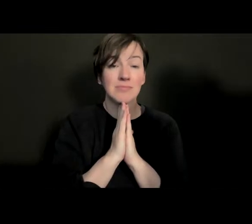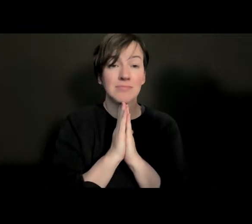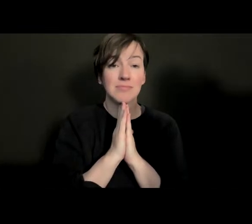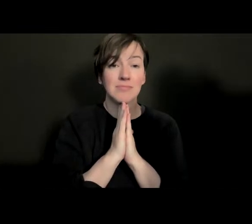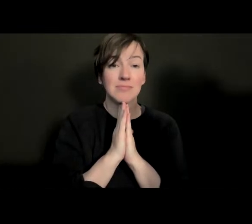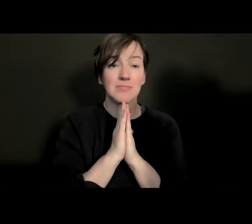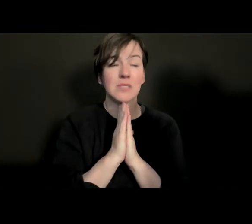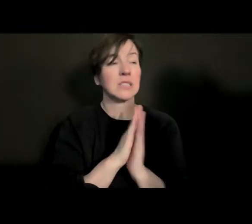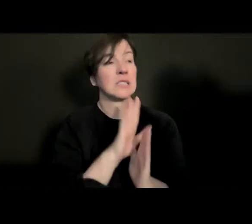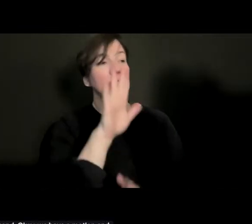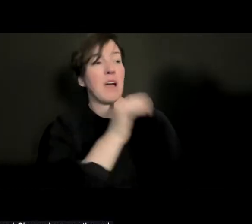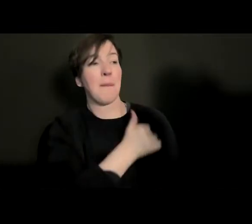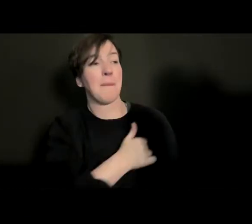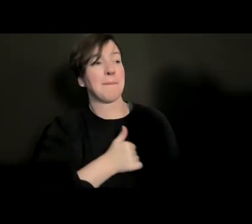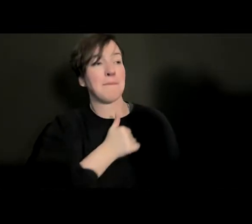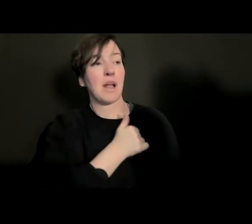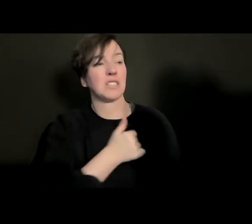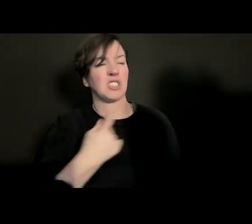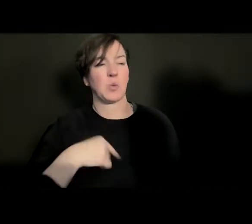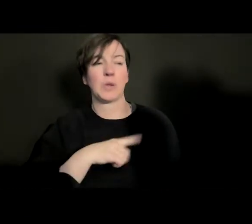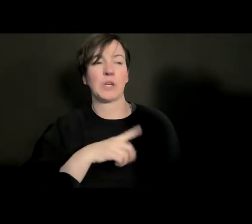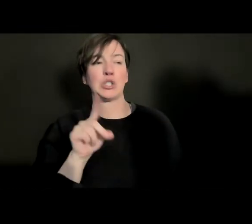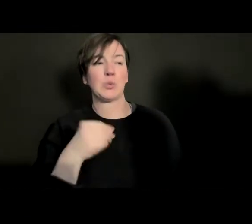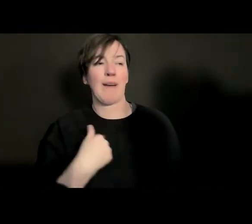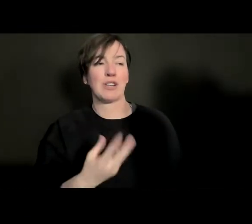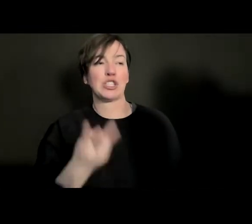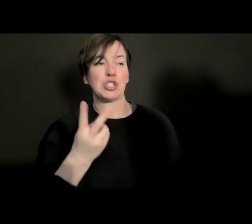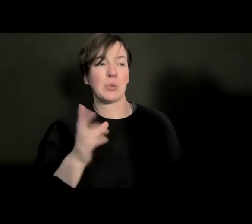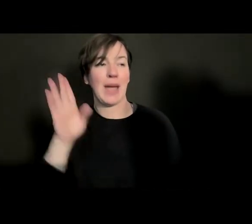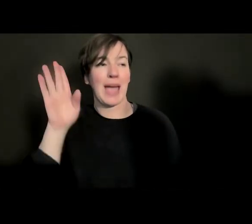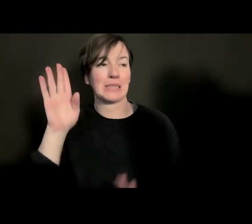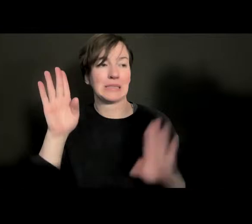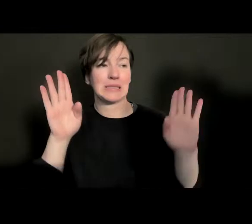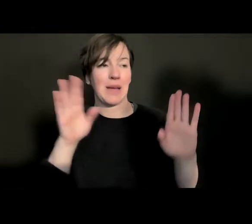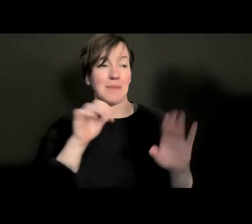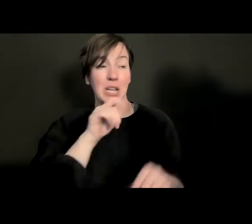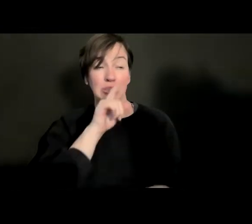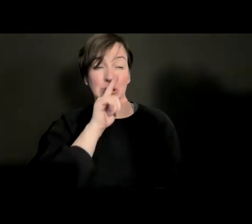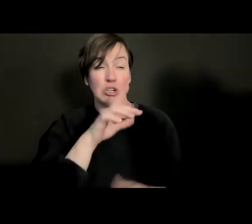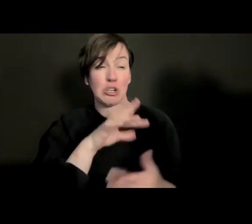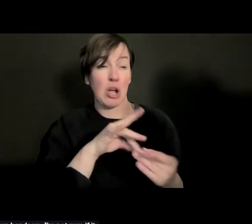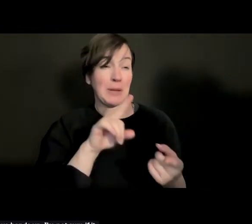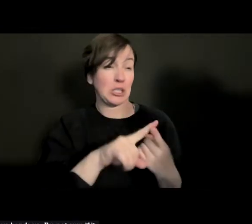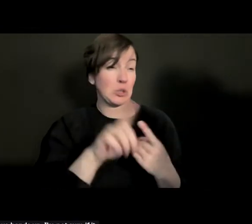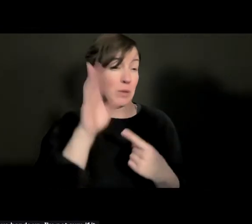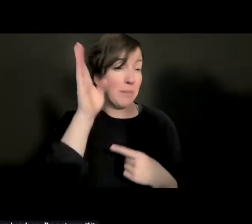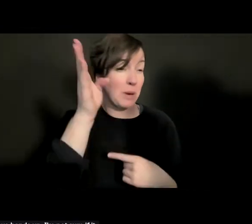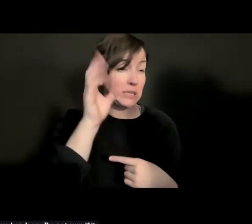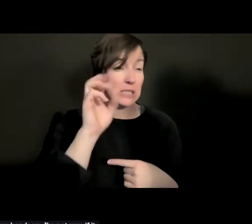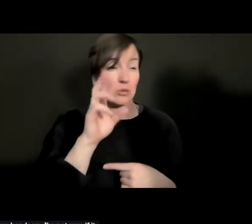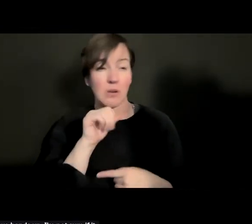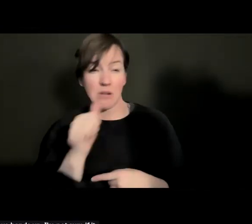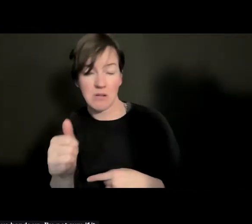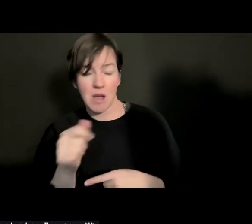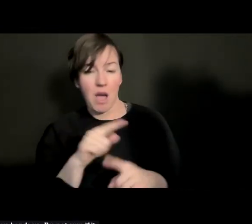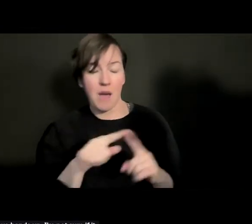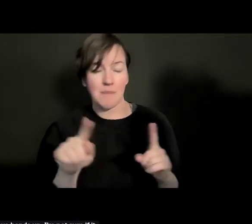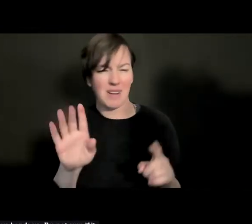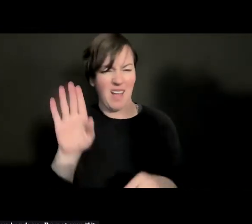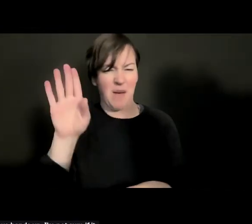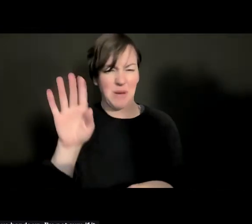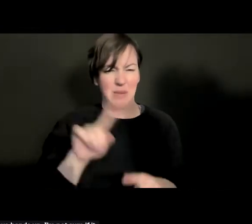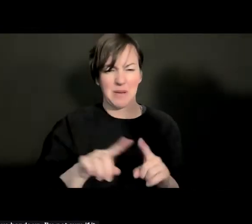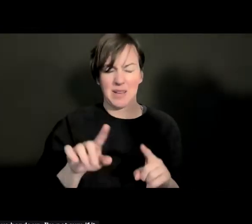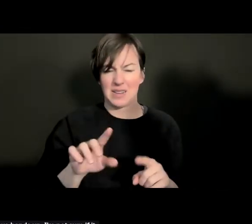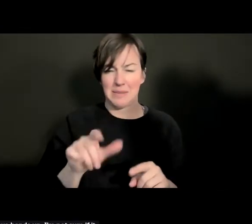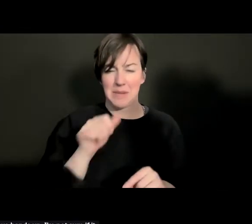My apologies, President Griffin. We do have two hands up. I'm not sure if it was a comment to the presentation or not. They were up, but I'm just not